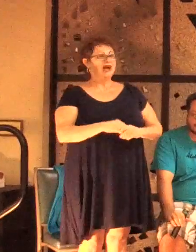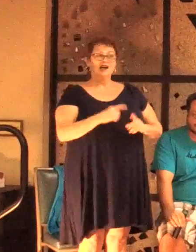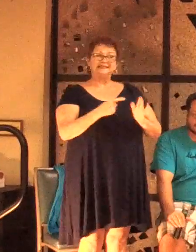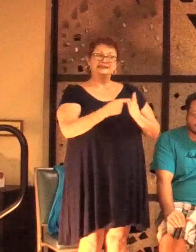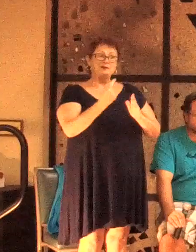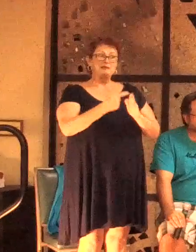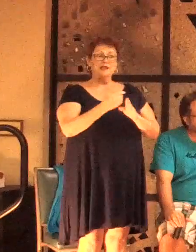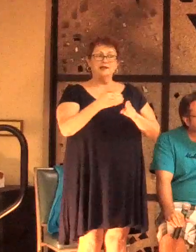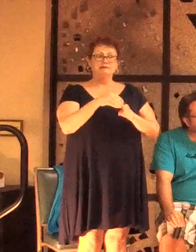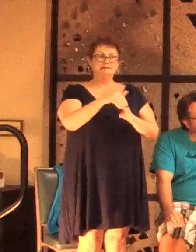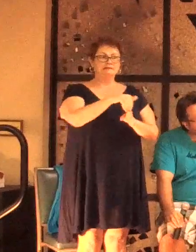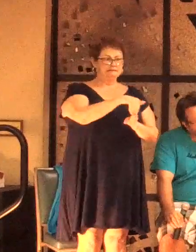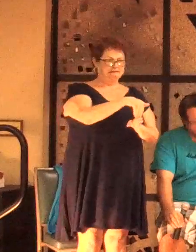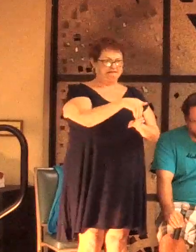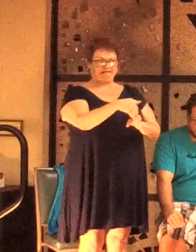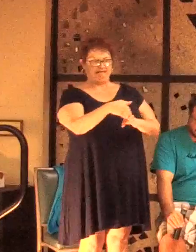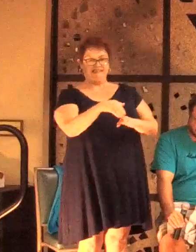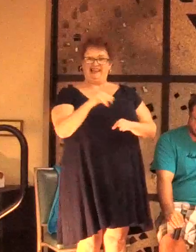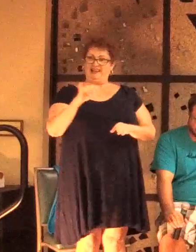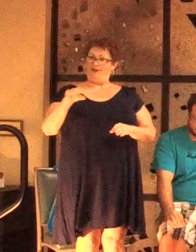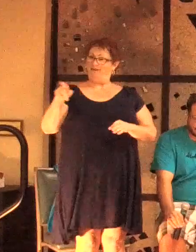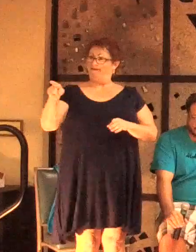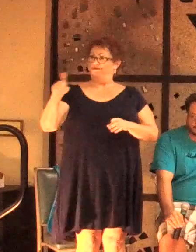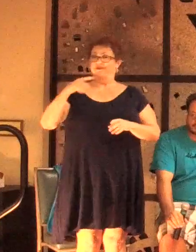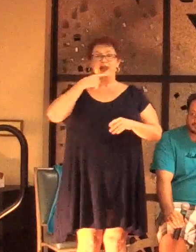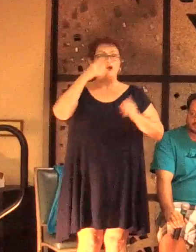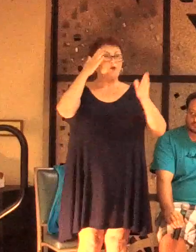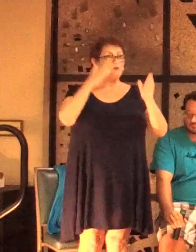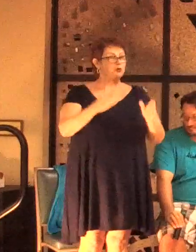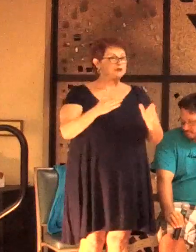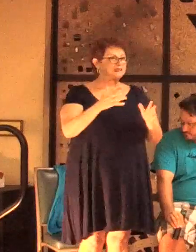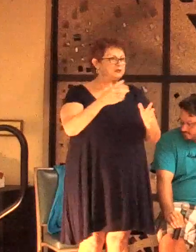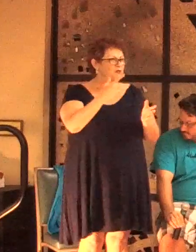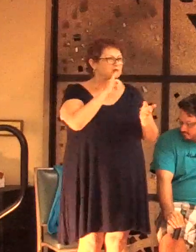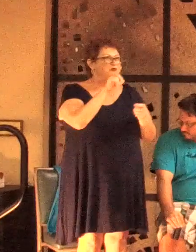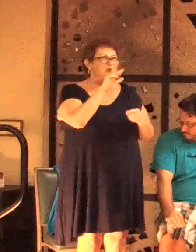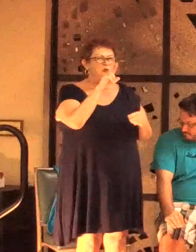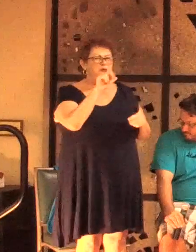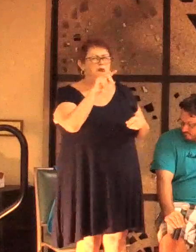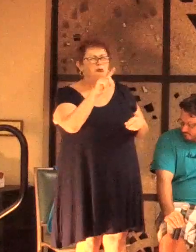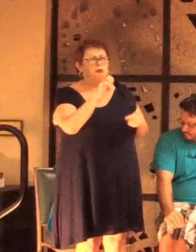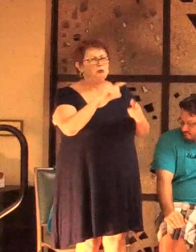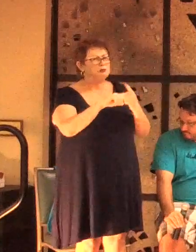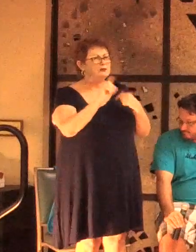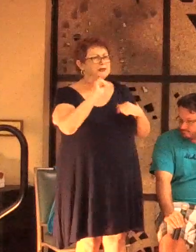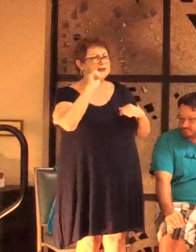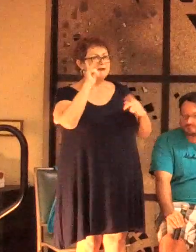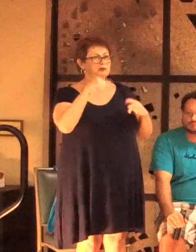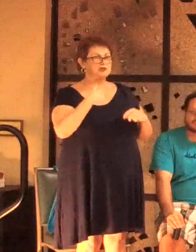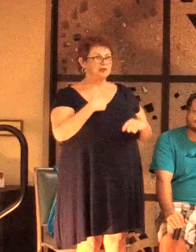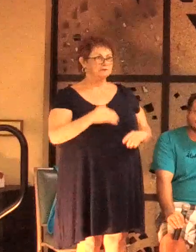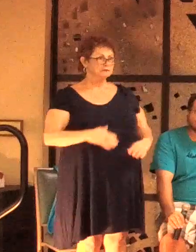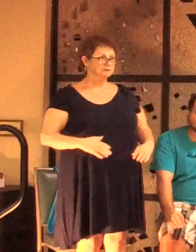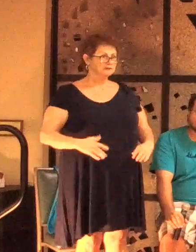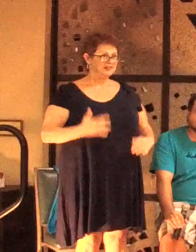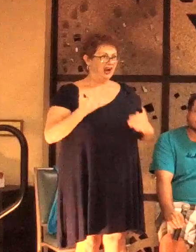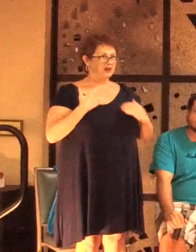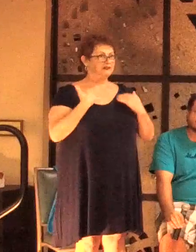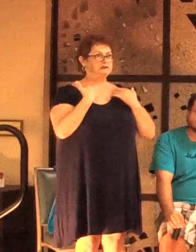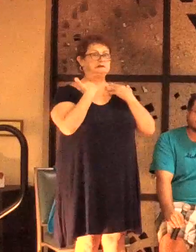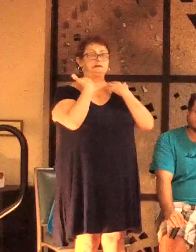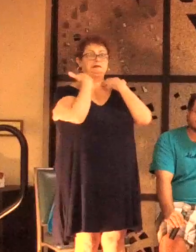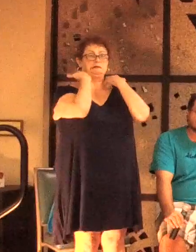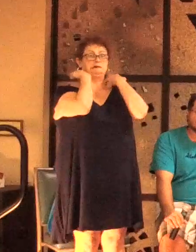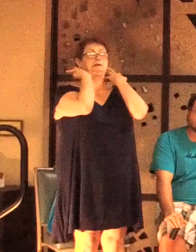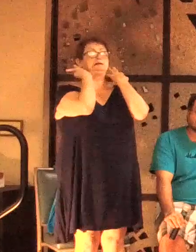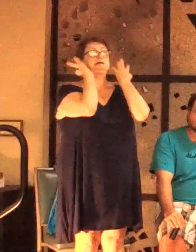be interpreters and not have those. And sometimes we kind of tend to lean. If a person is maybe really rude or